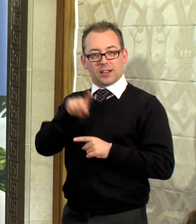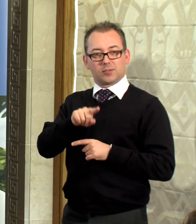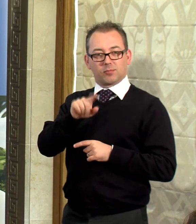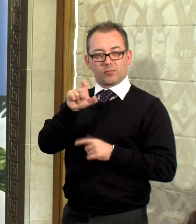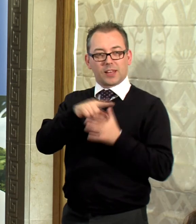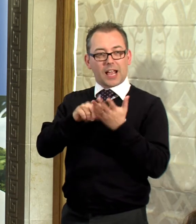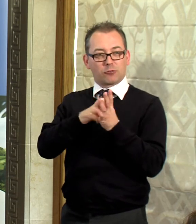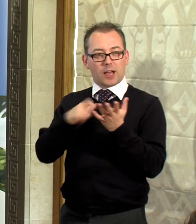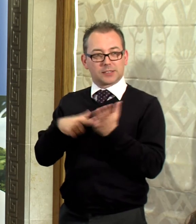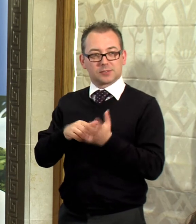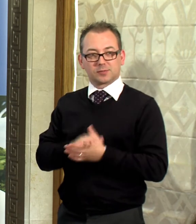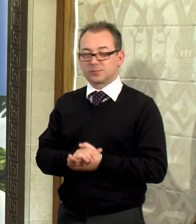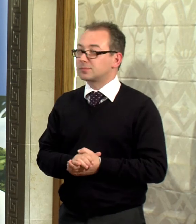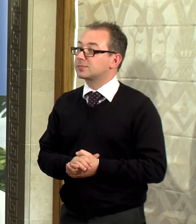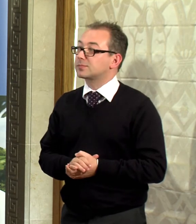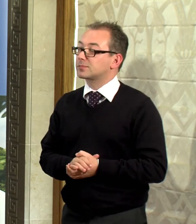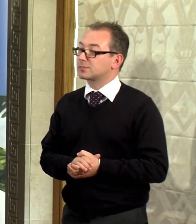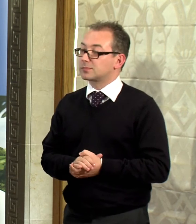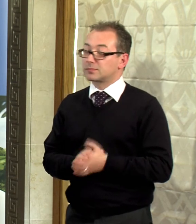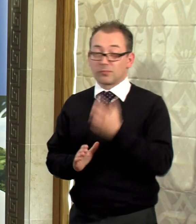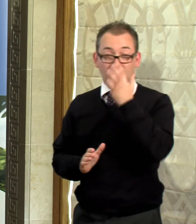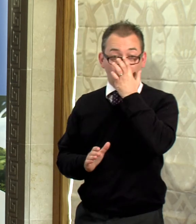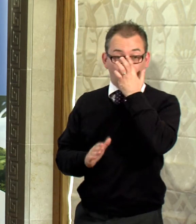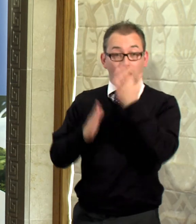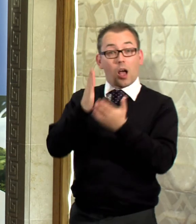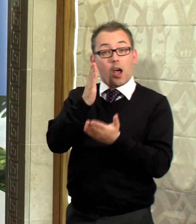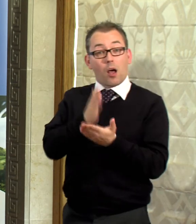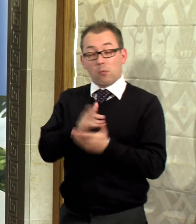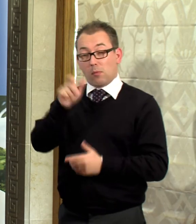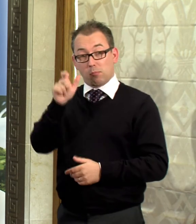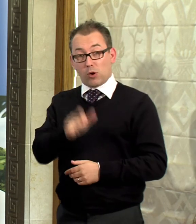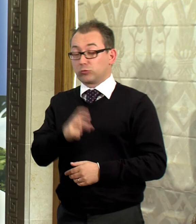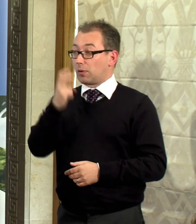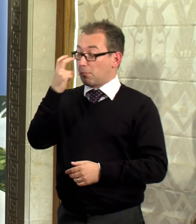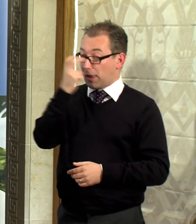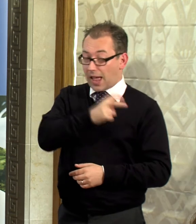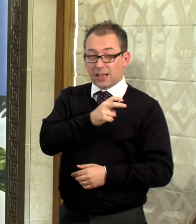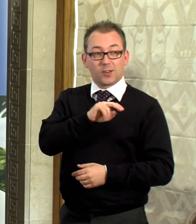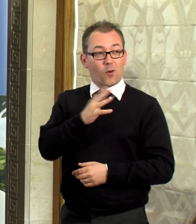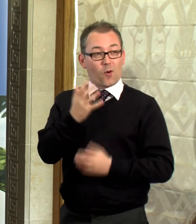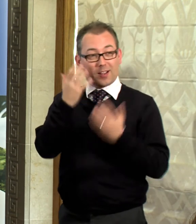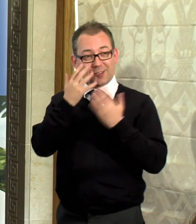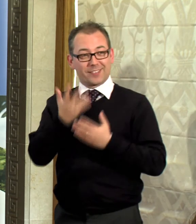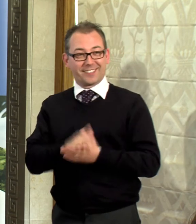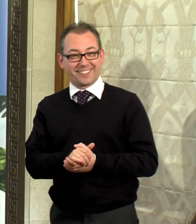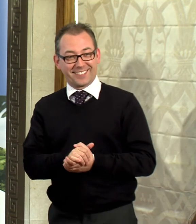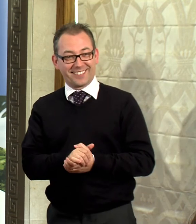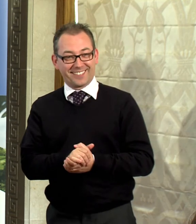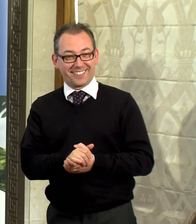So whether or not a person is totally blind or with cataracts, etc.,